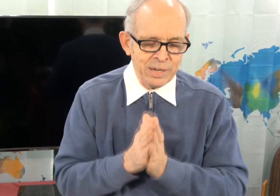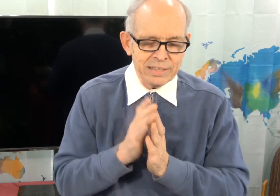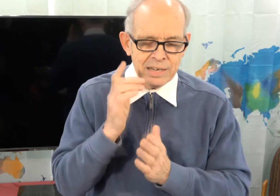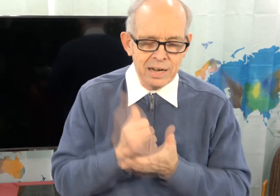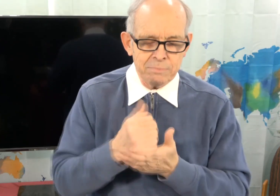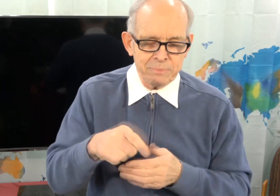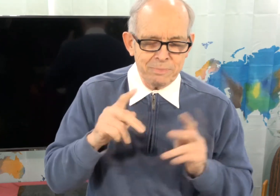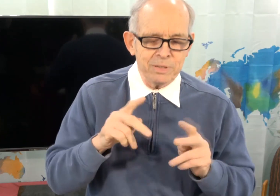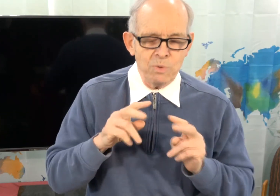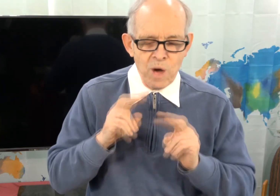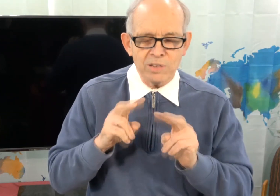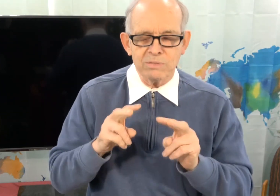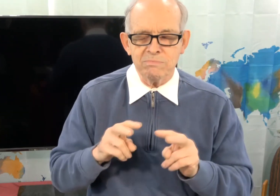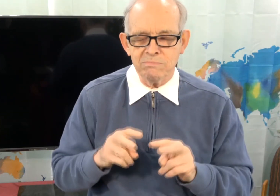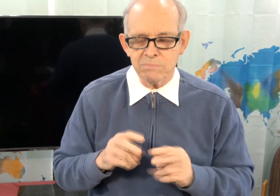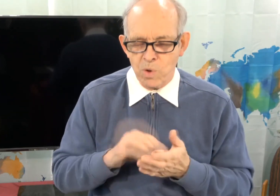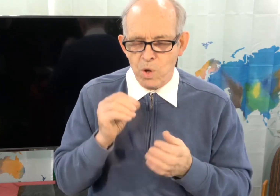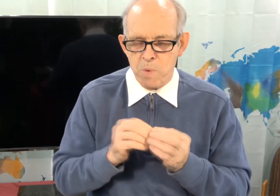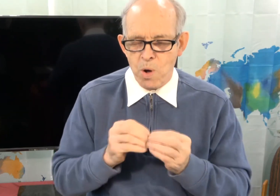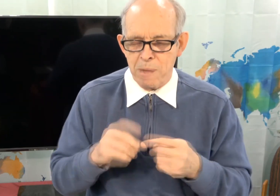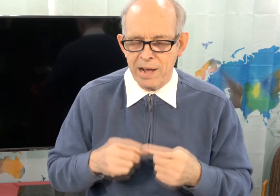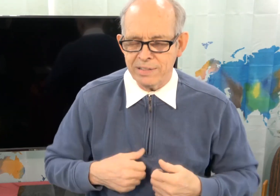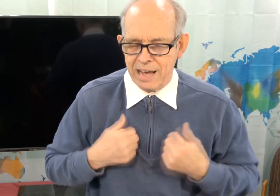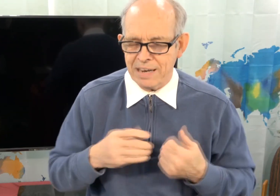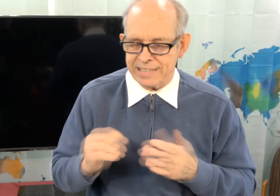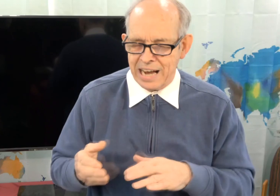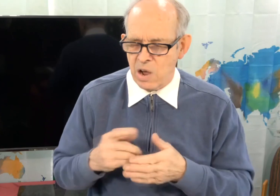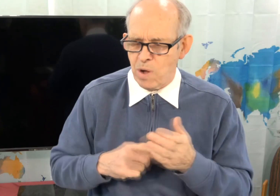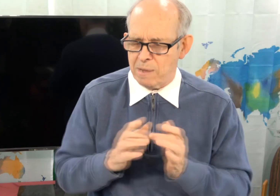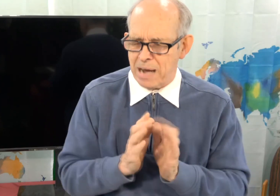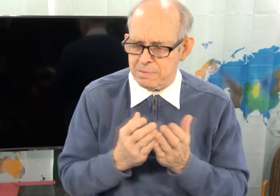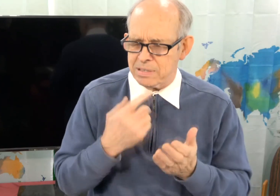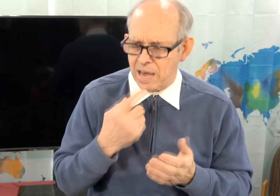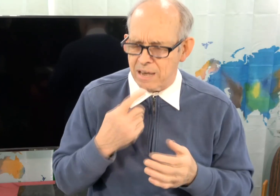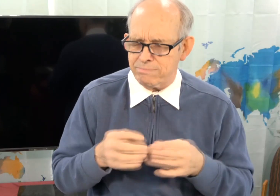Better help people watching learn more about life than what the Bible says.